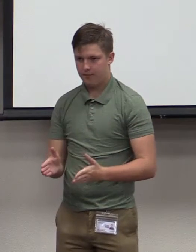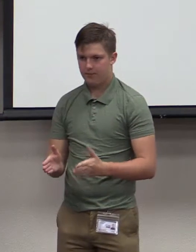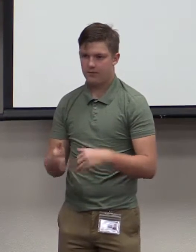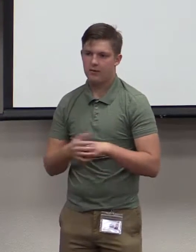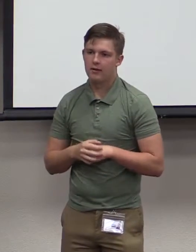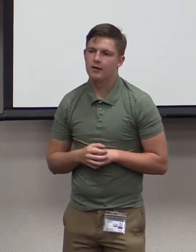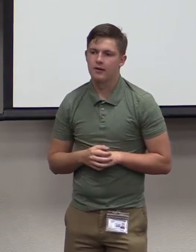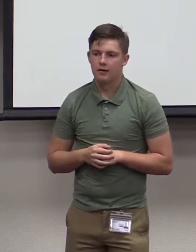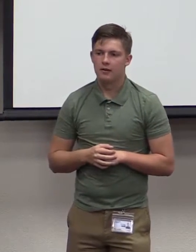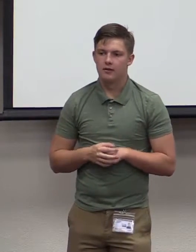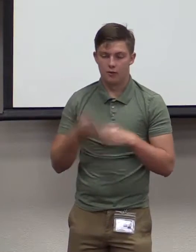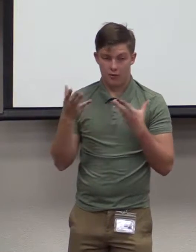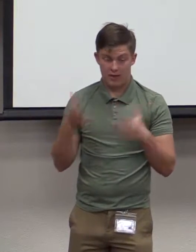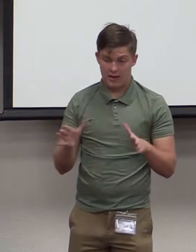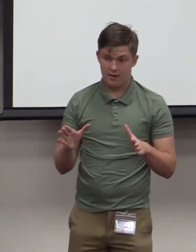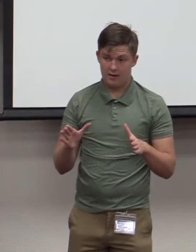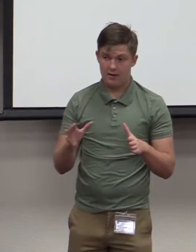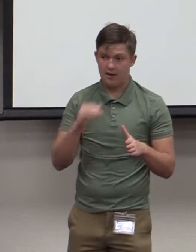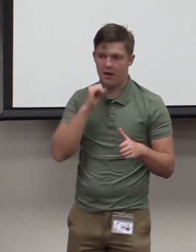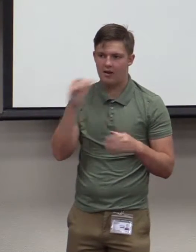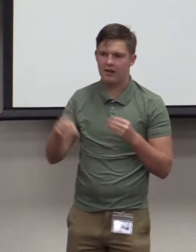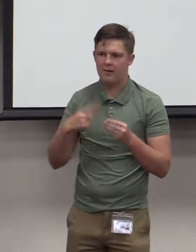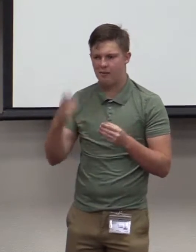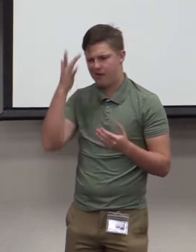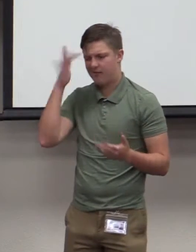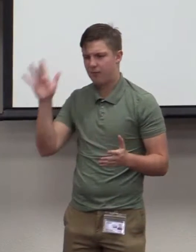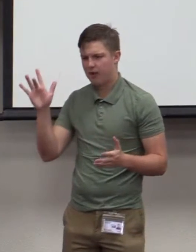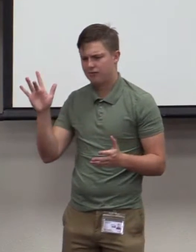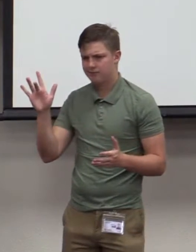So then, it's not about being smart.